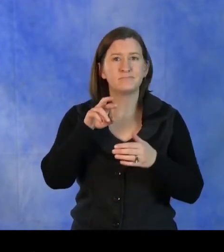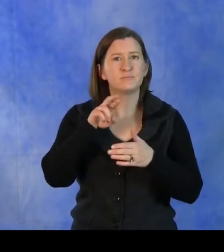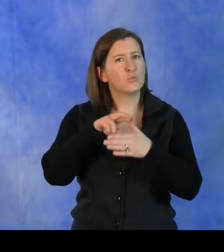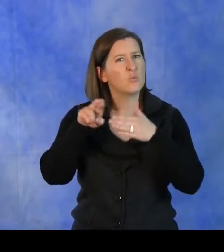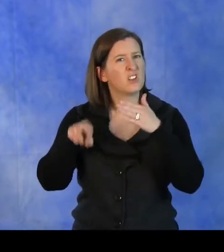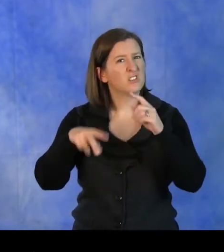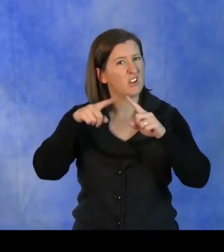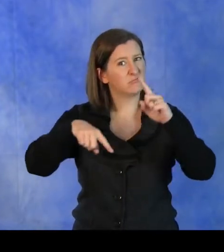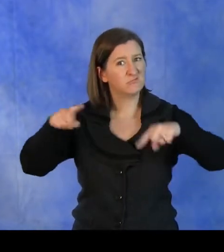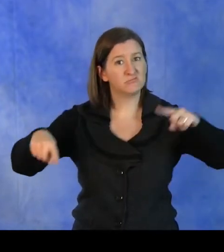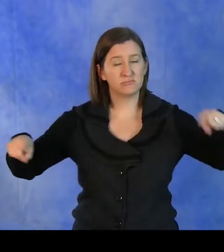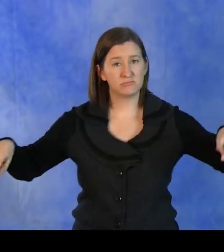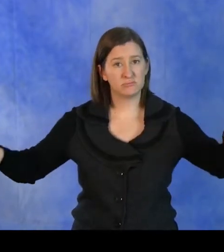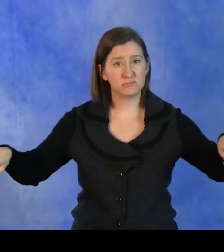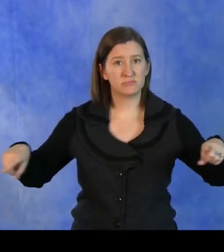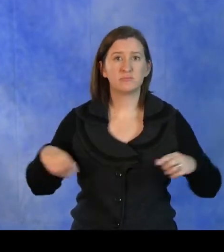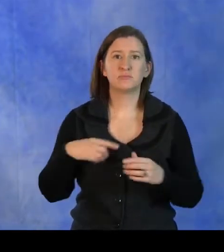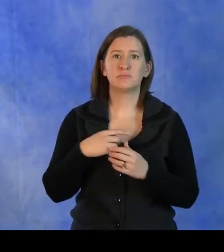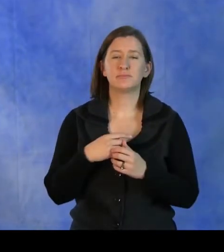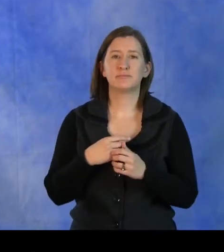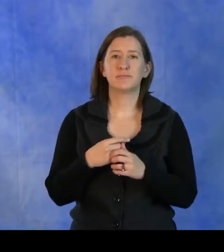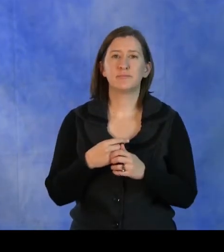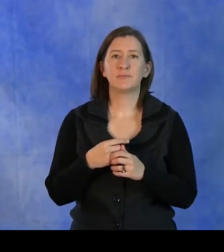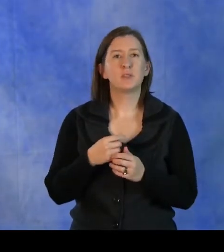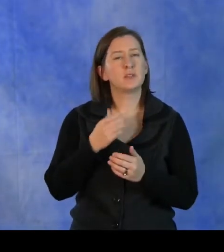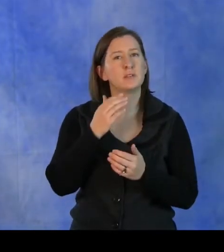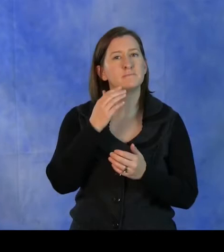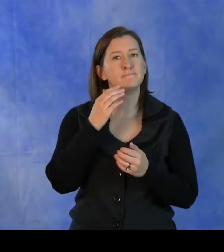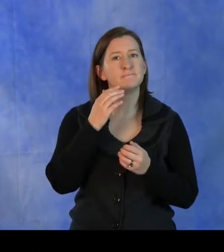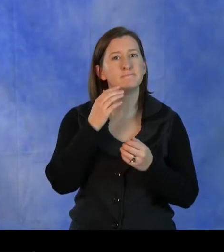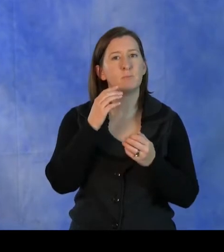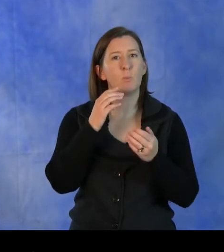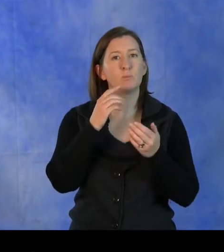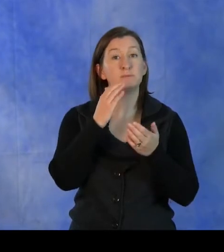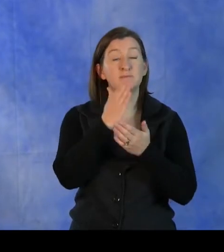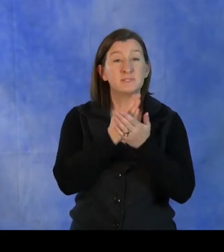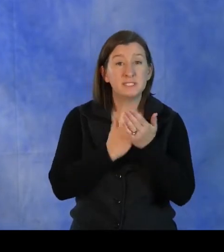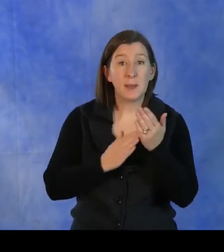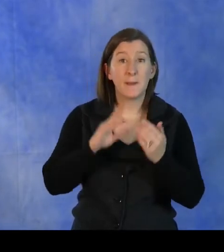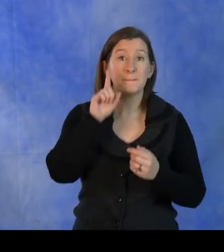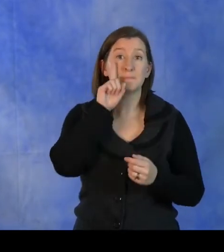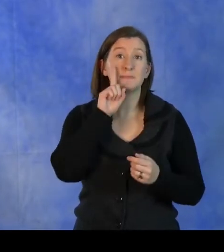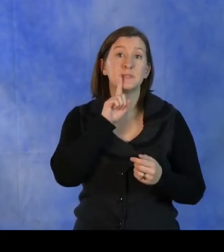studies related to EF, the results vary.